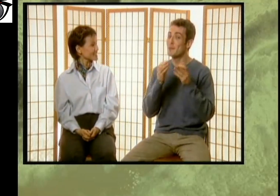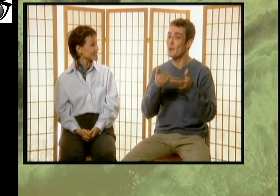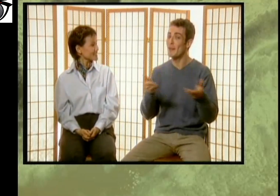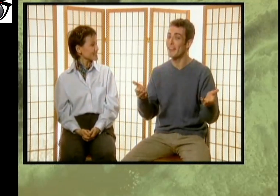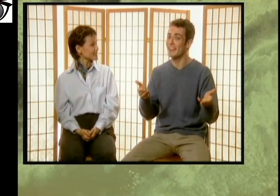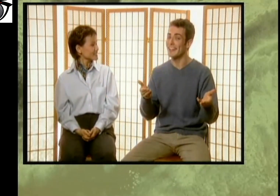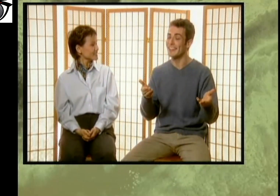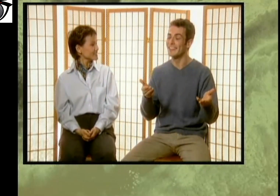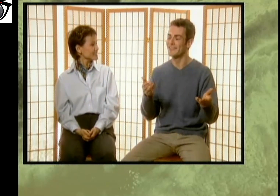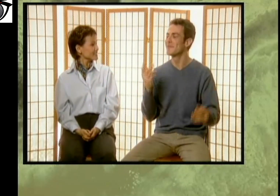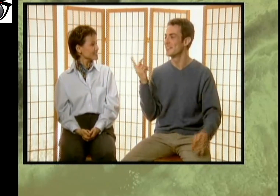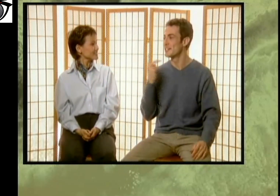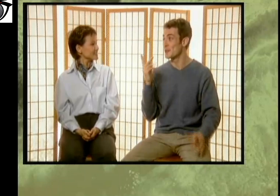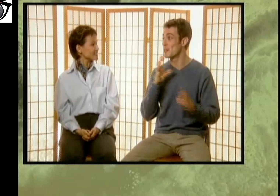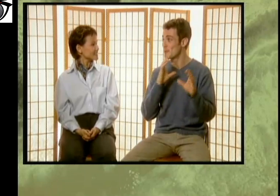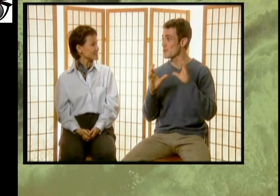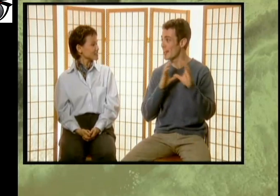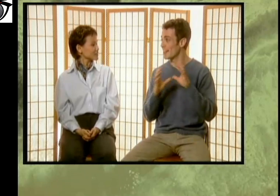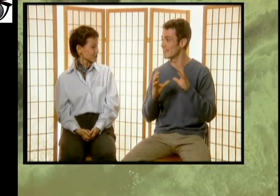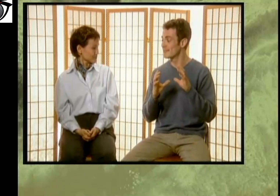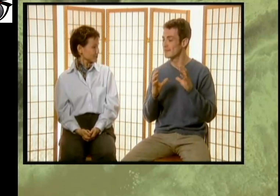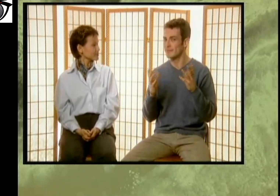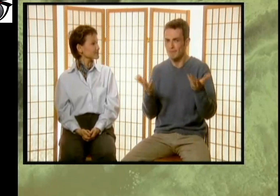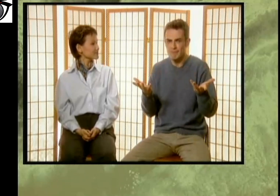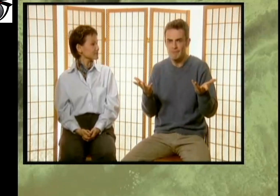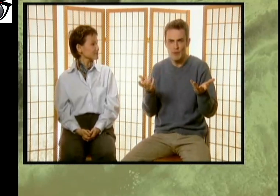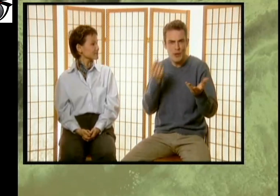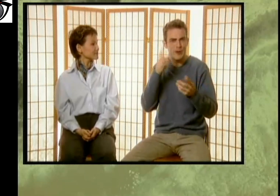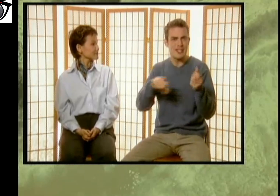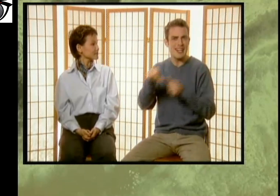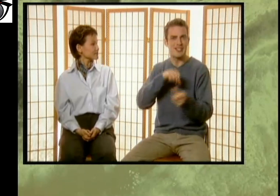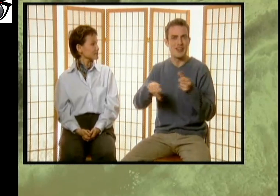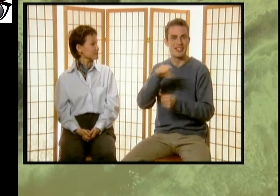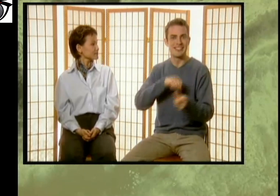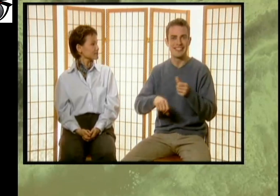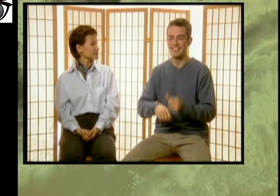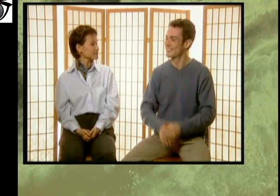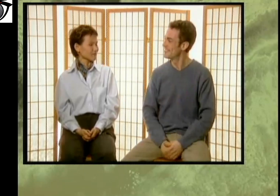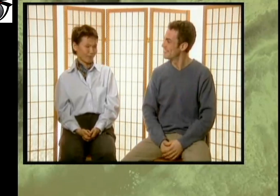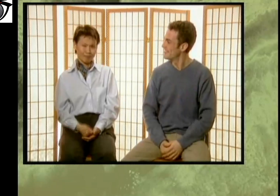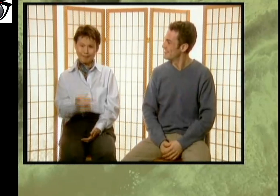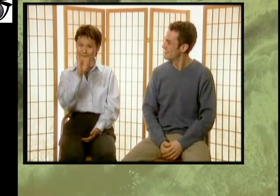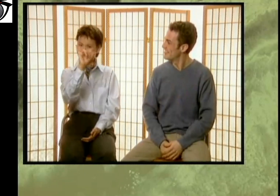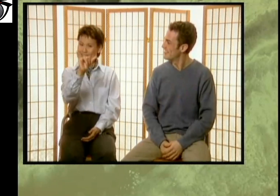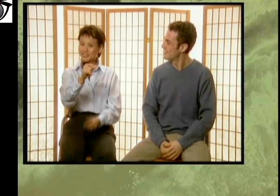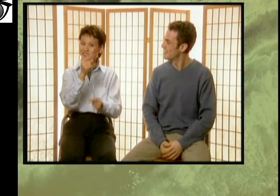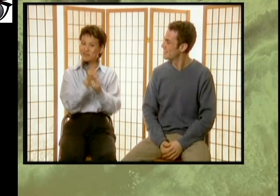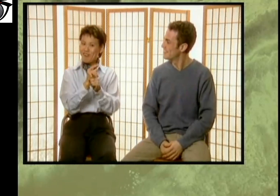But the most important thing is that we communicate. We understand each other.